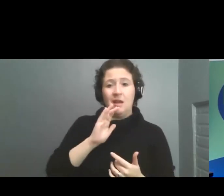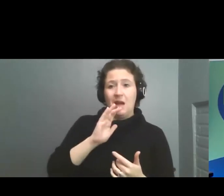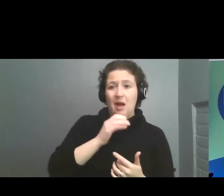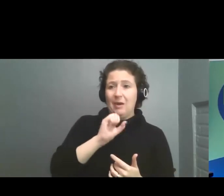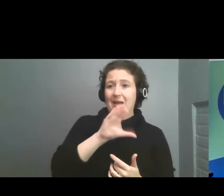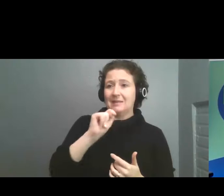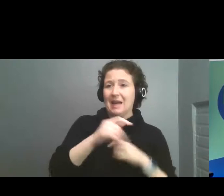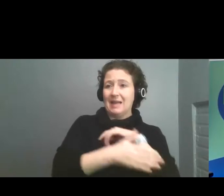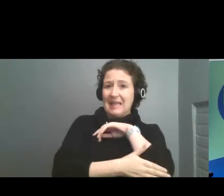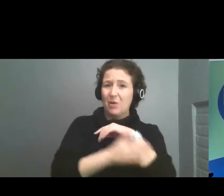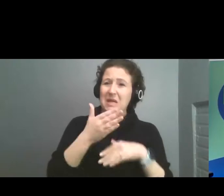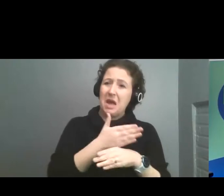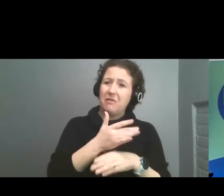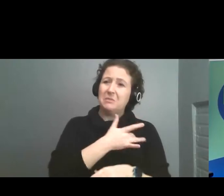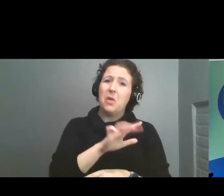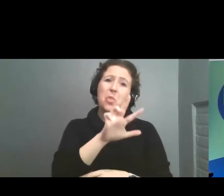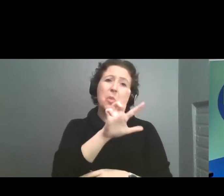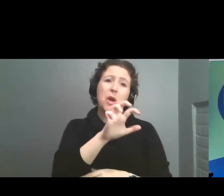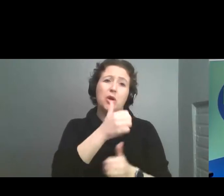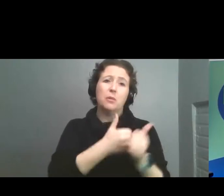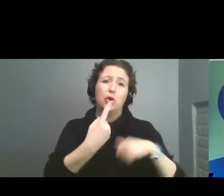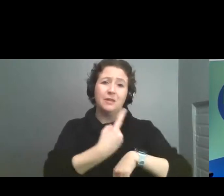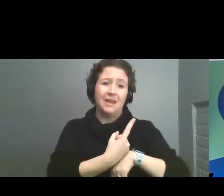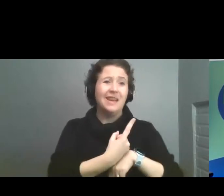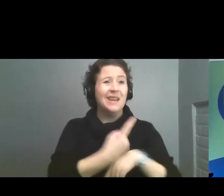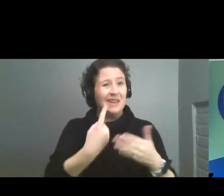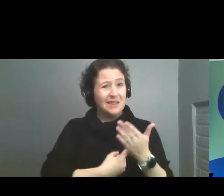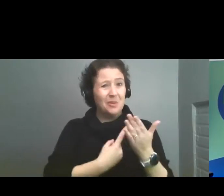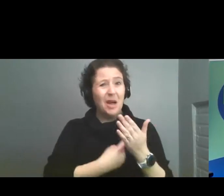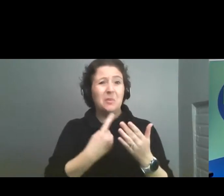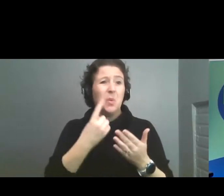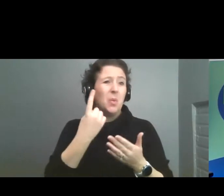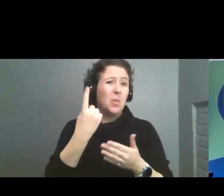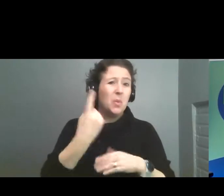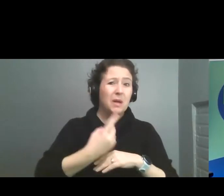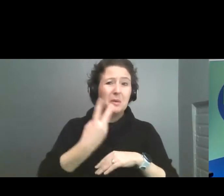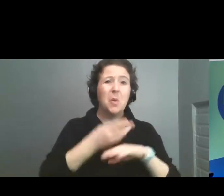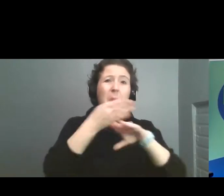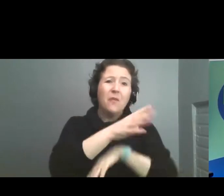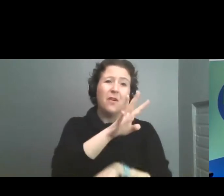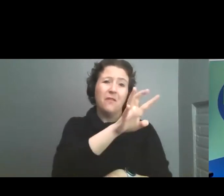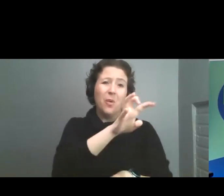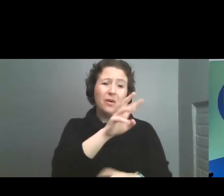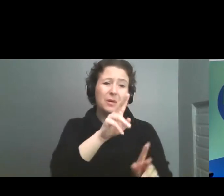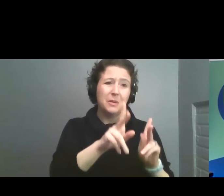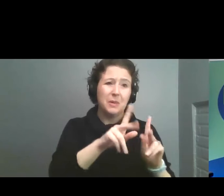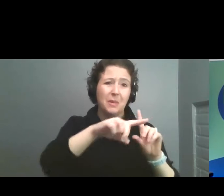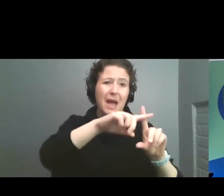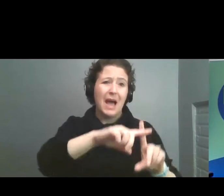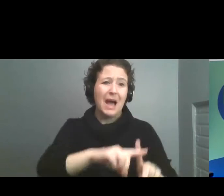averaging almost 300 a day, with some days being over 400 cases. By comparison, there are